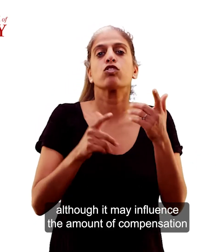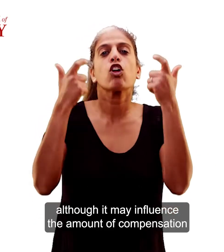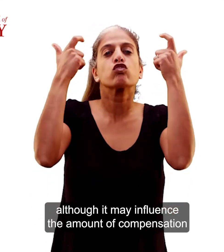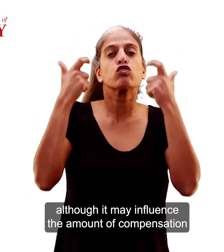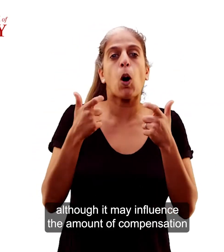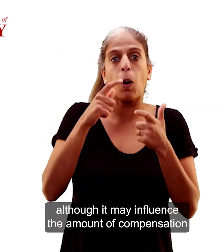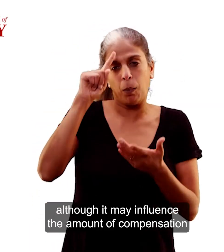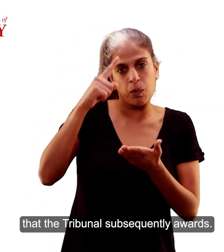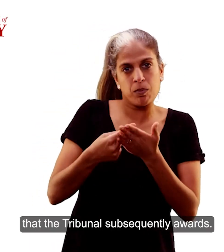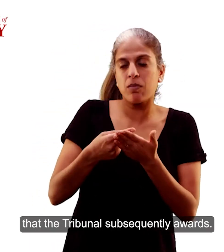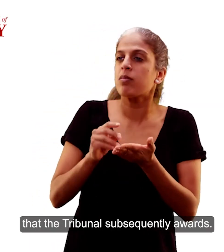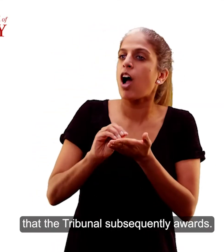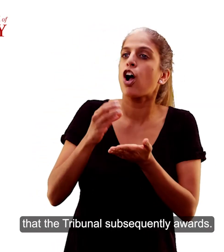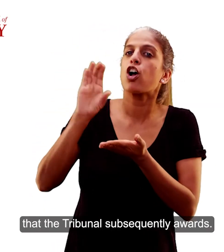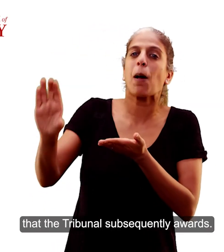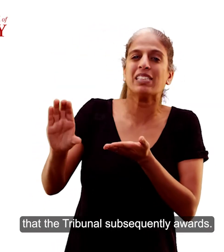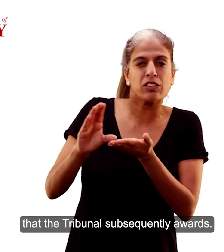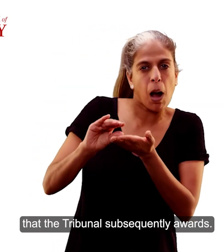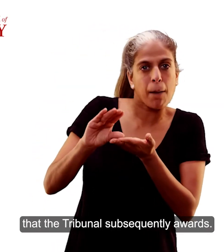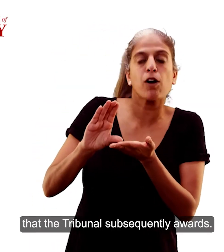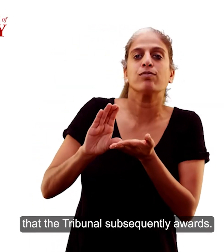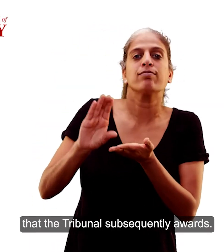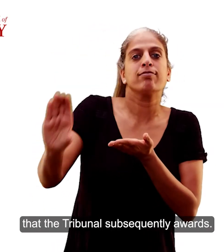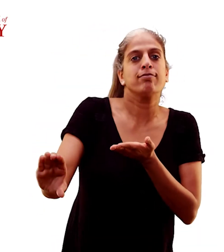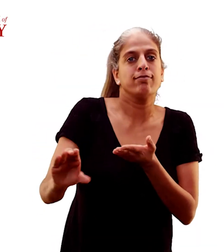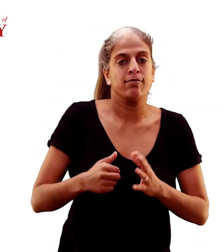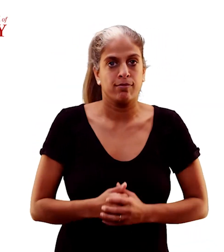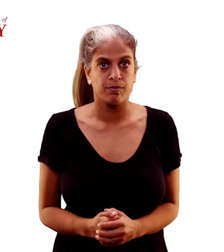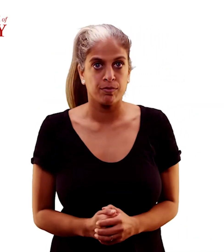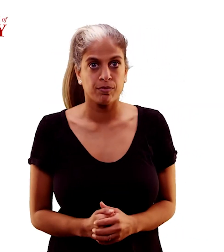of compensation that the tribunal subsequently awards.